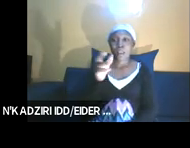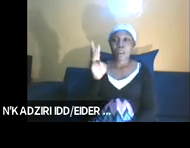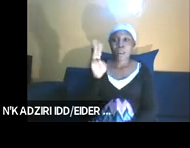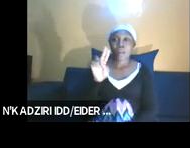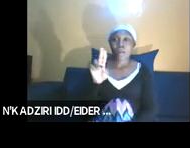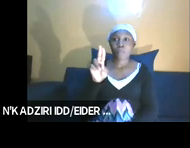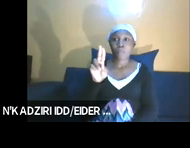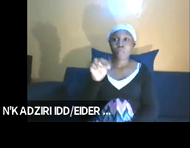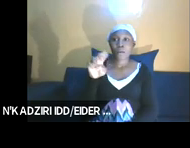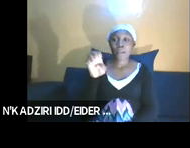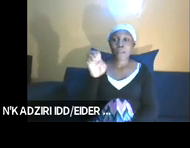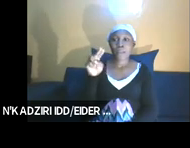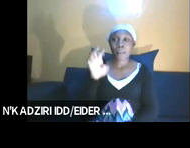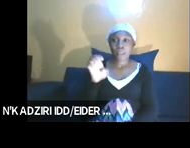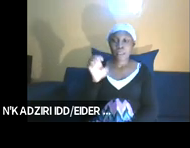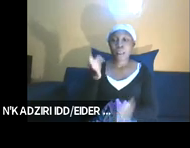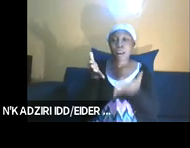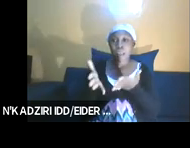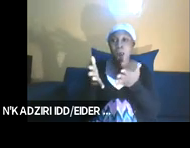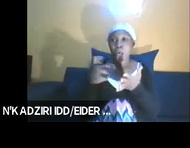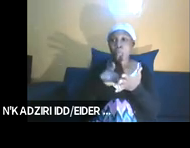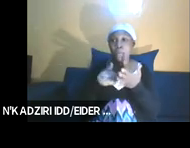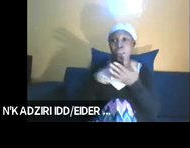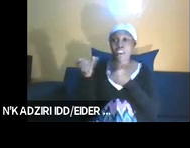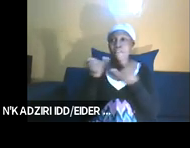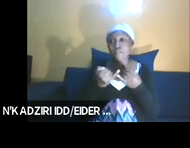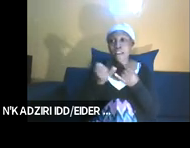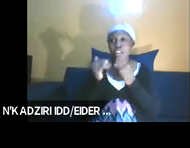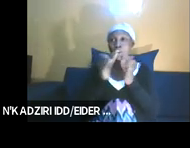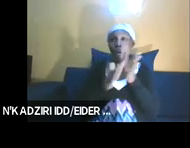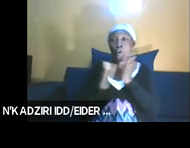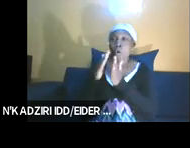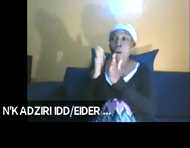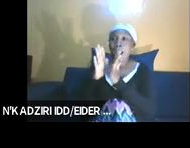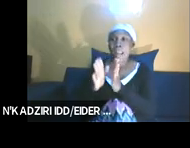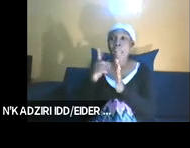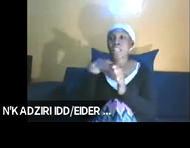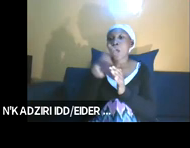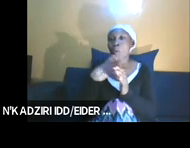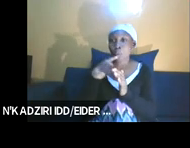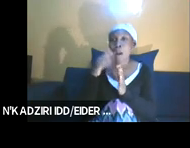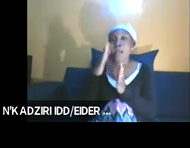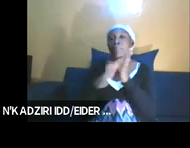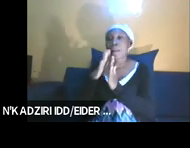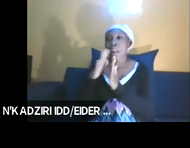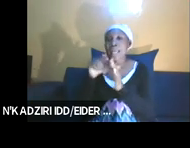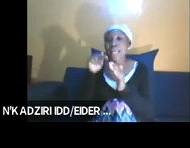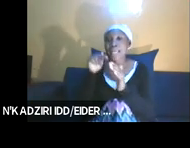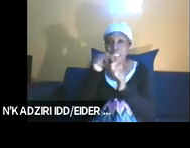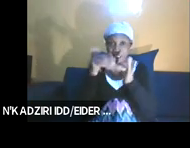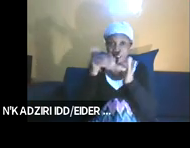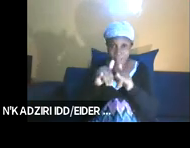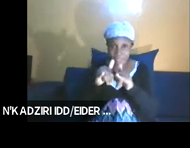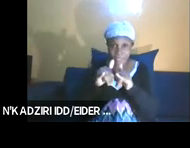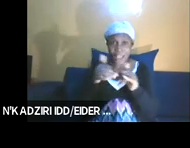and I'm now going to invite the organizers. I'm going to mention who has organized this event. We have an